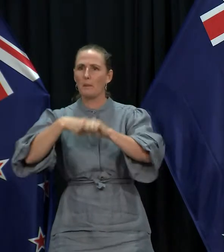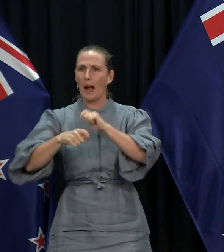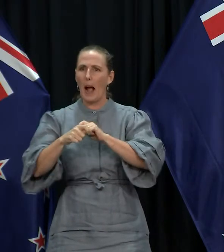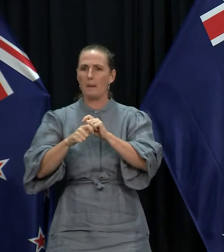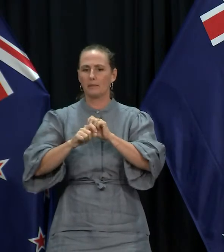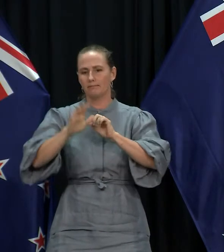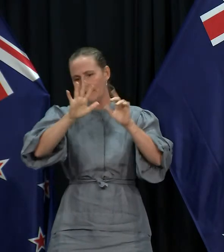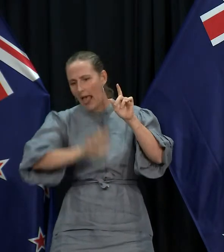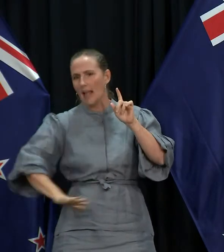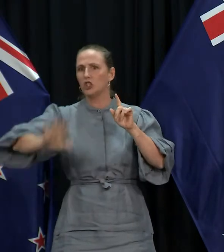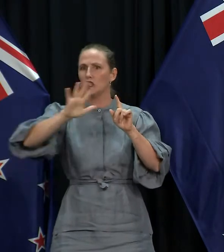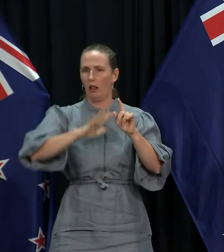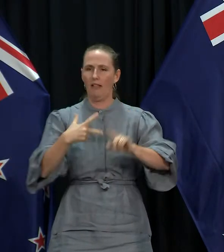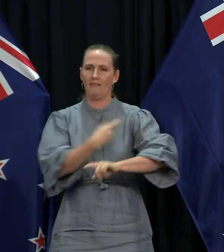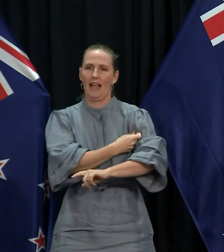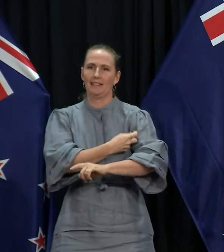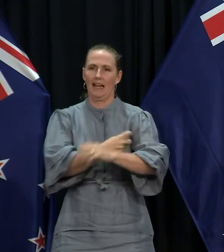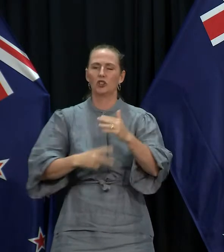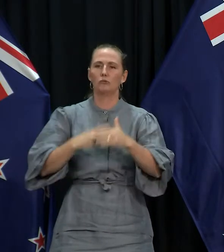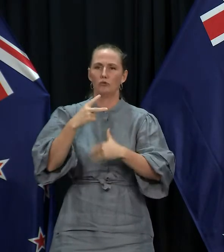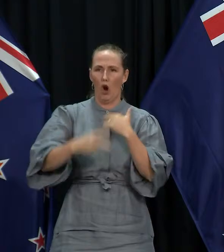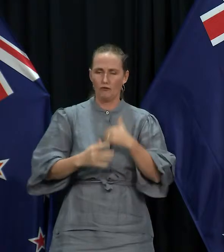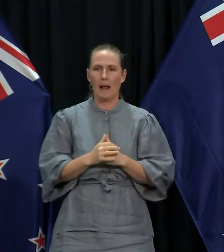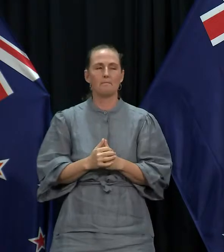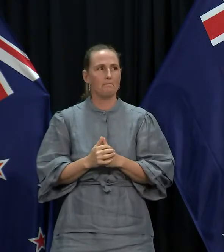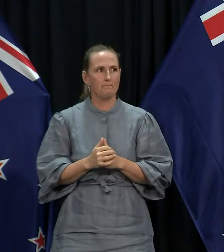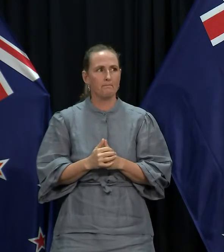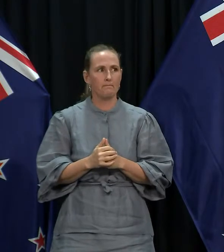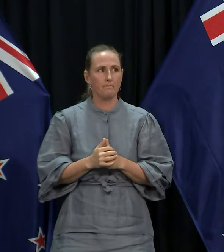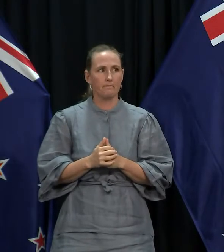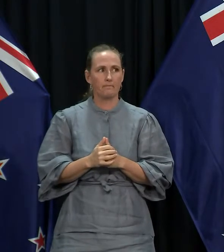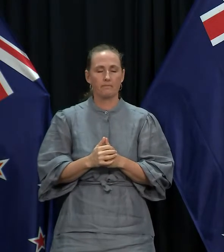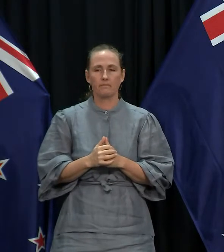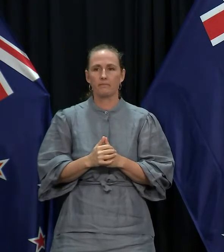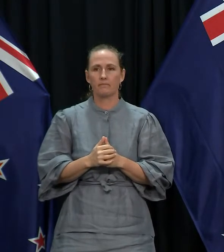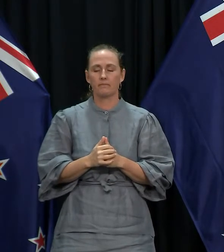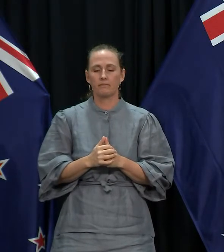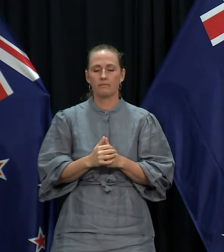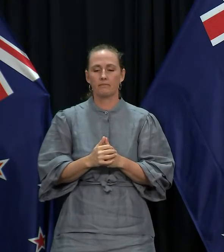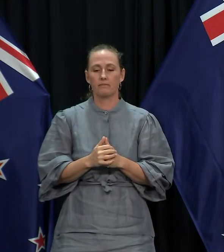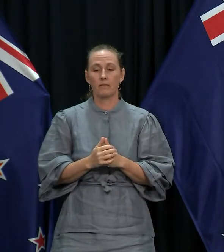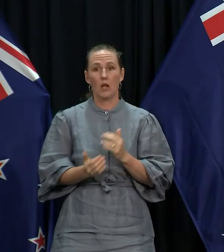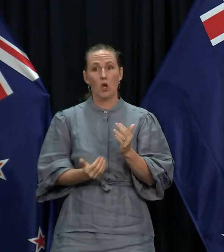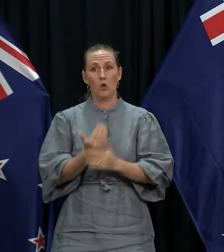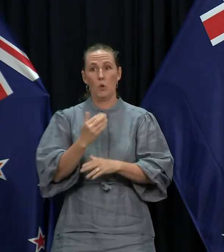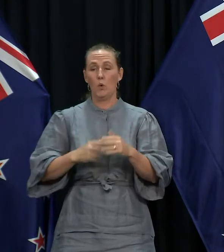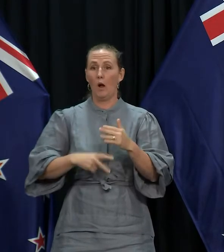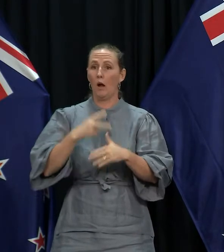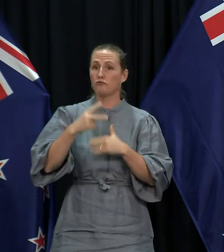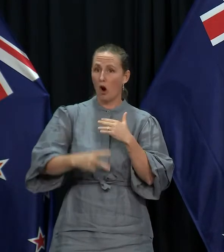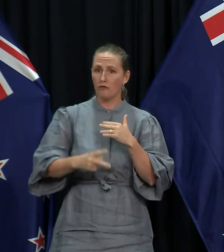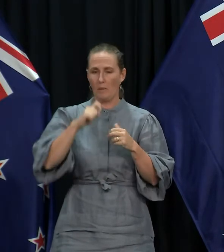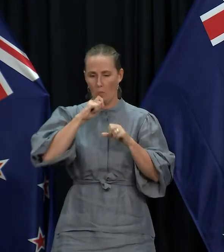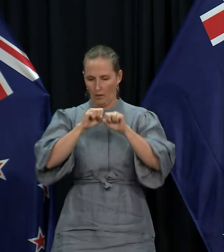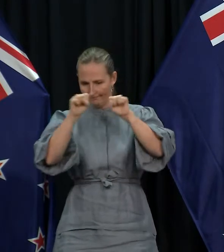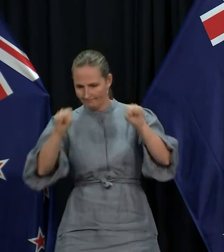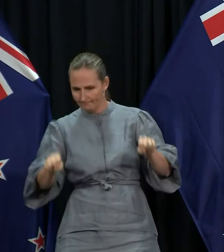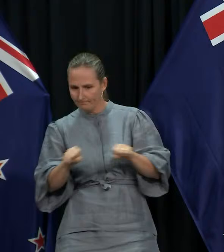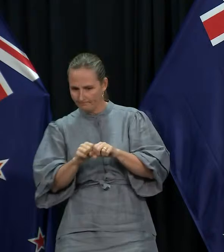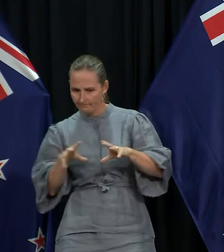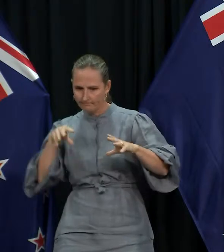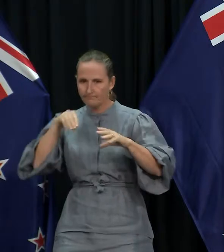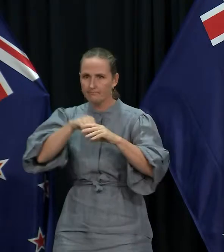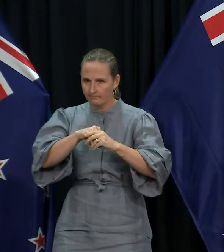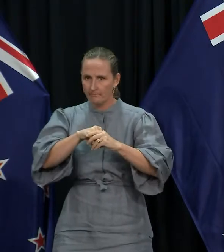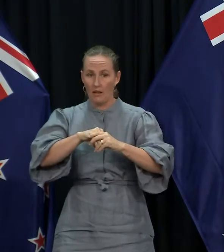the board and able to bring the capacity, the capability and all the infrastructure to bear that